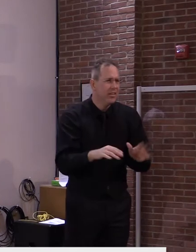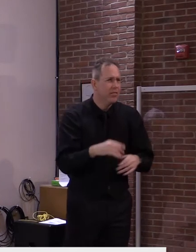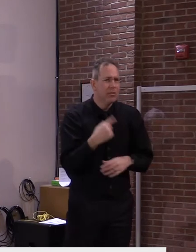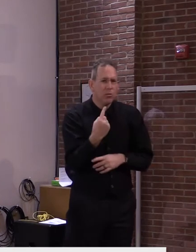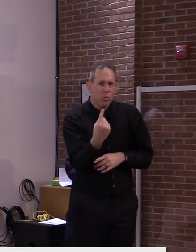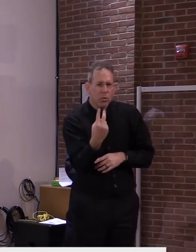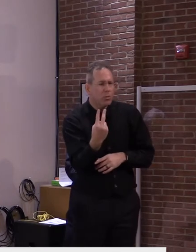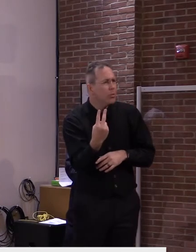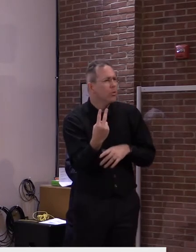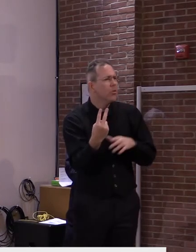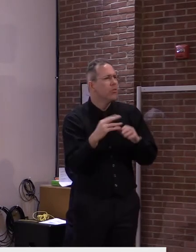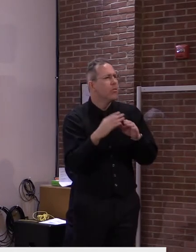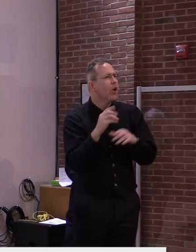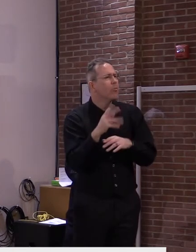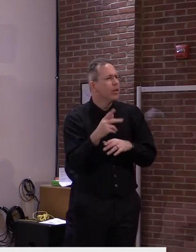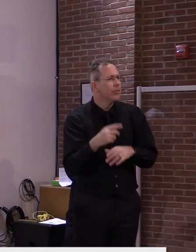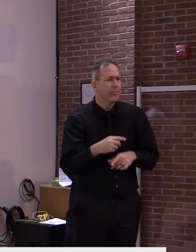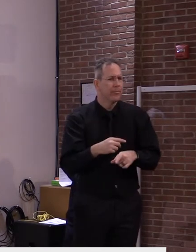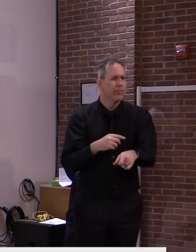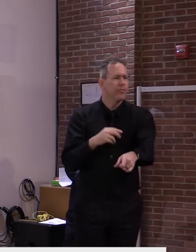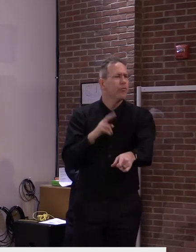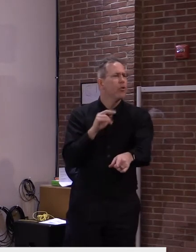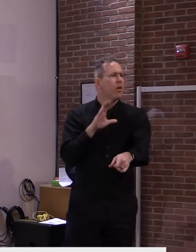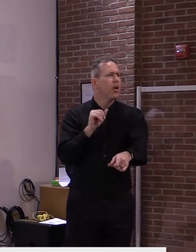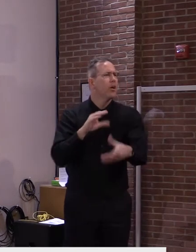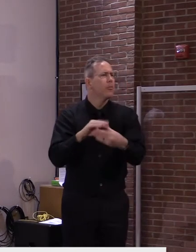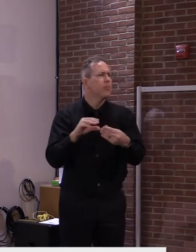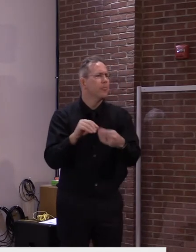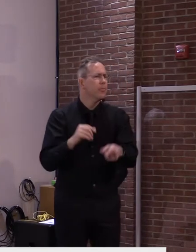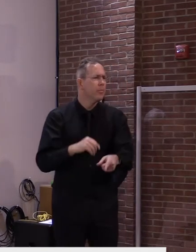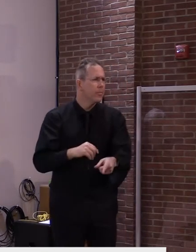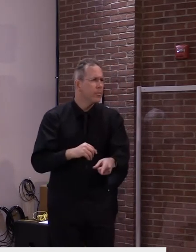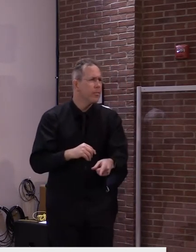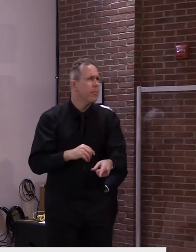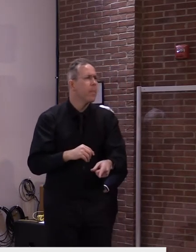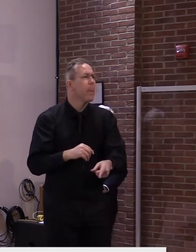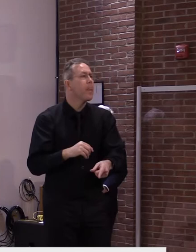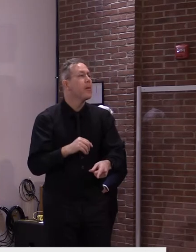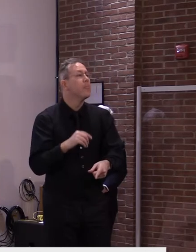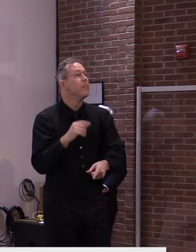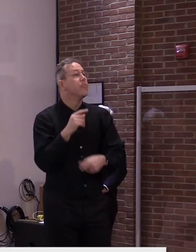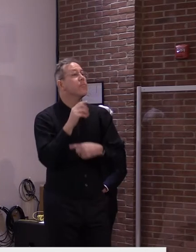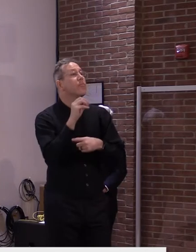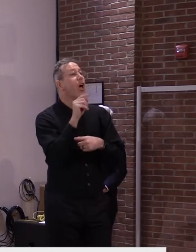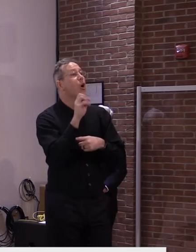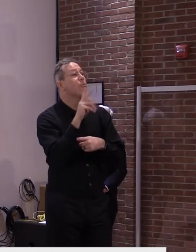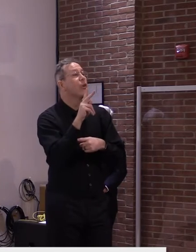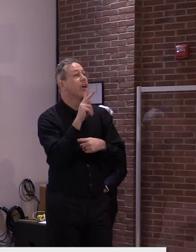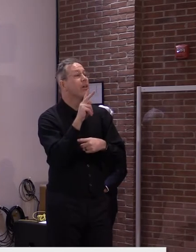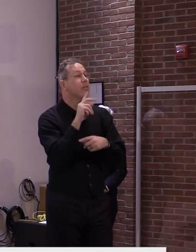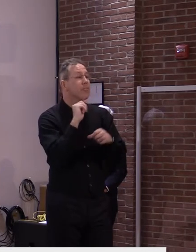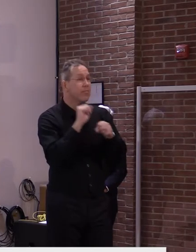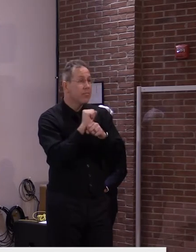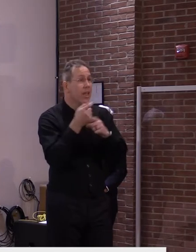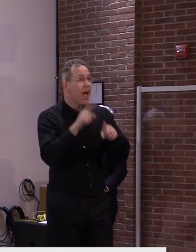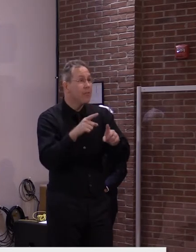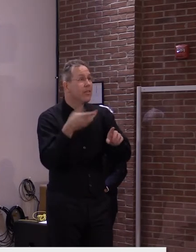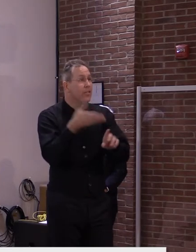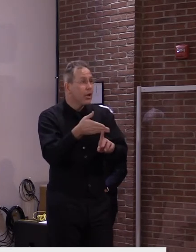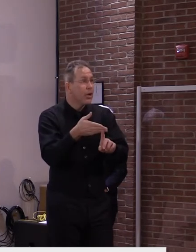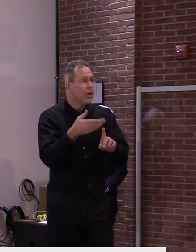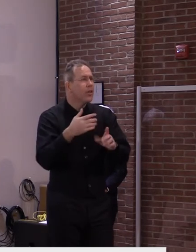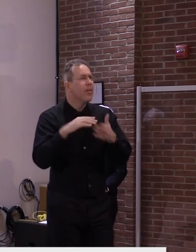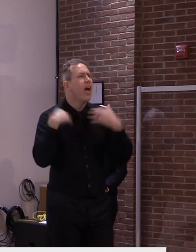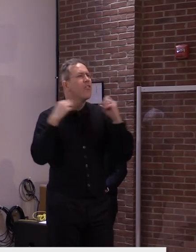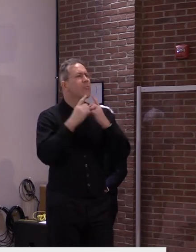at a location, that would indicate the health department is involved, and therefore anybody positive would not